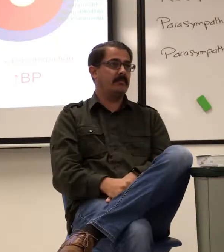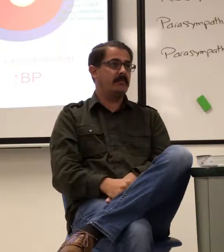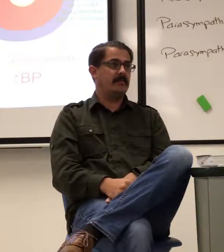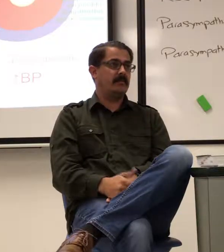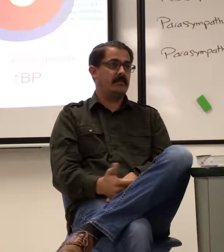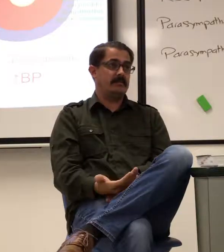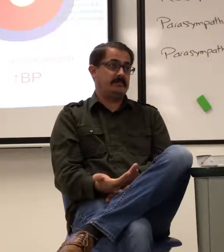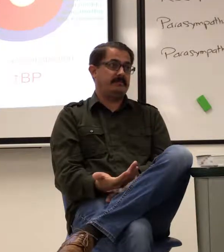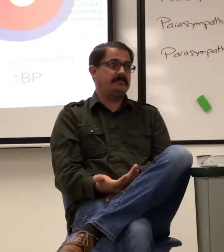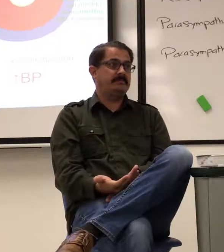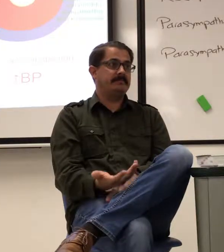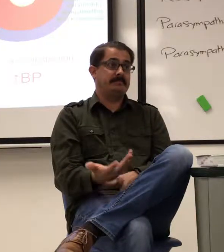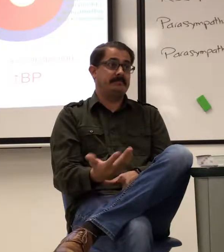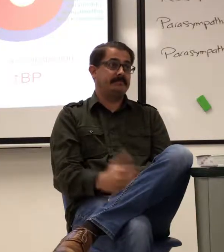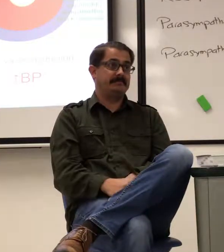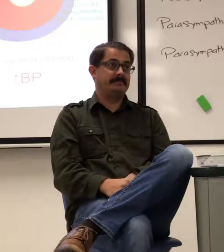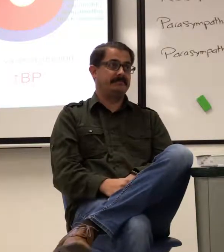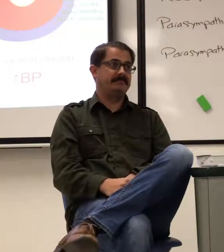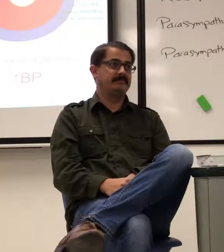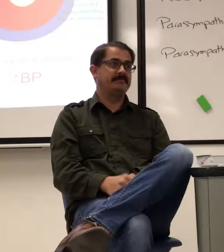Remove.